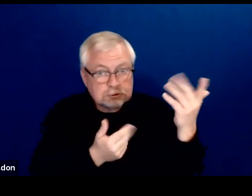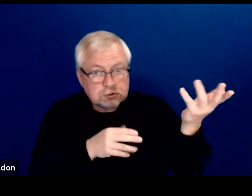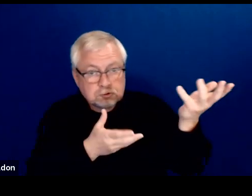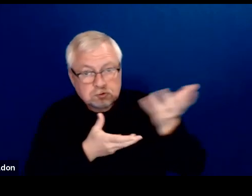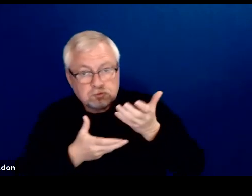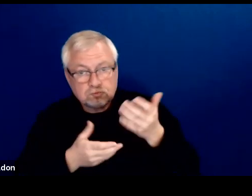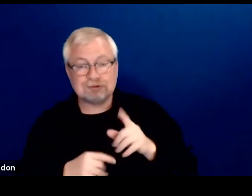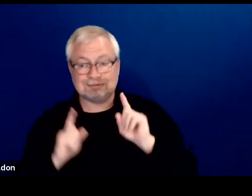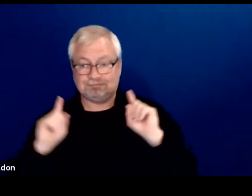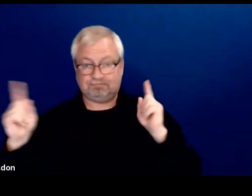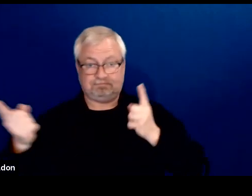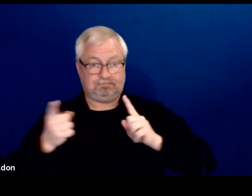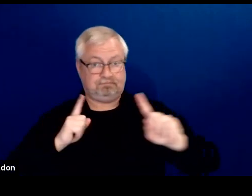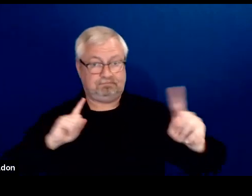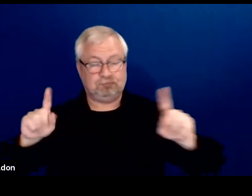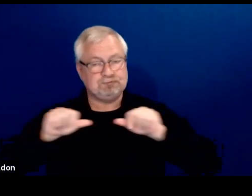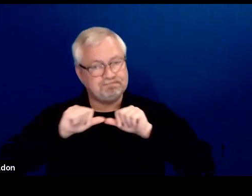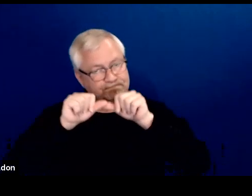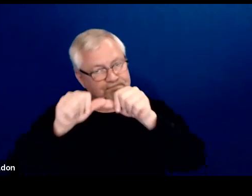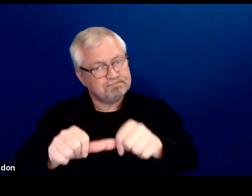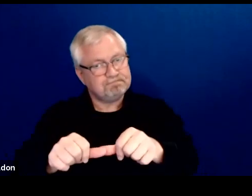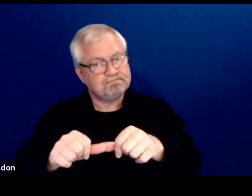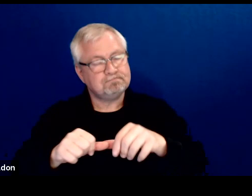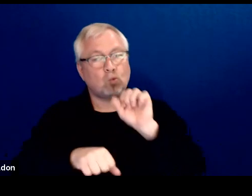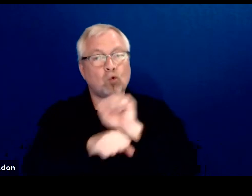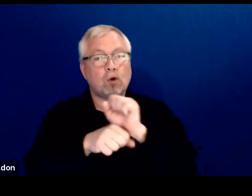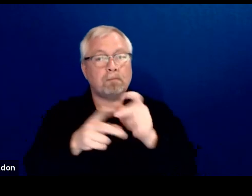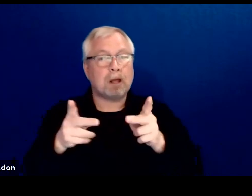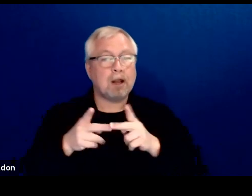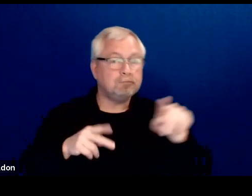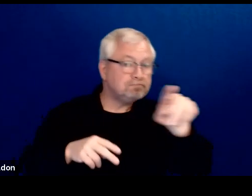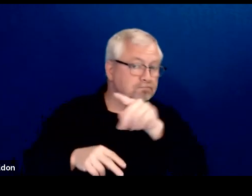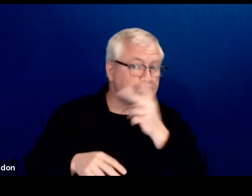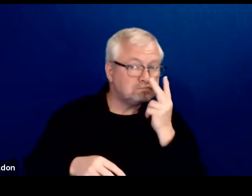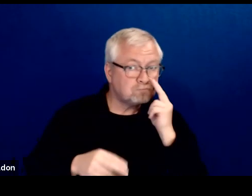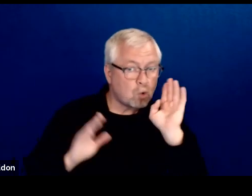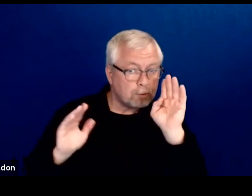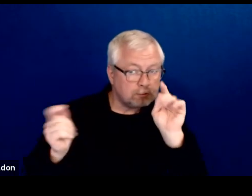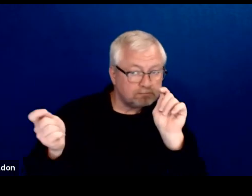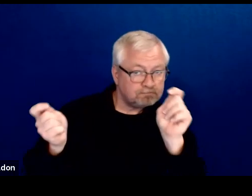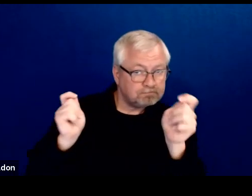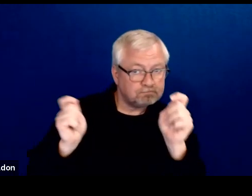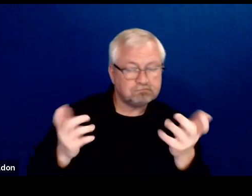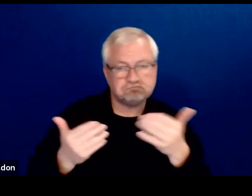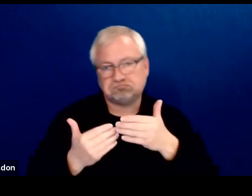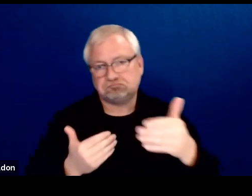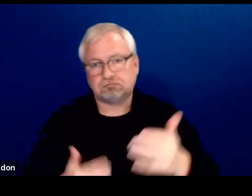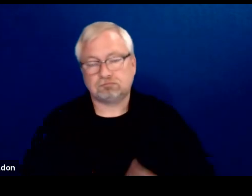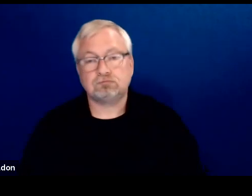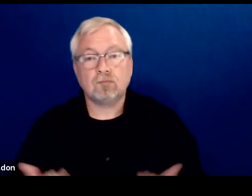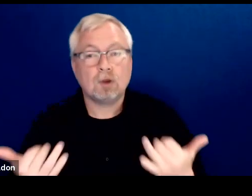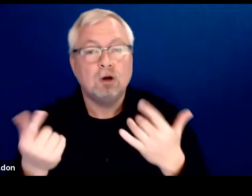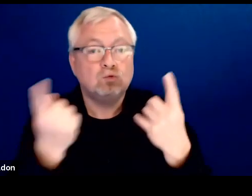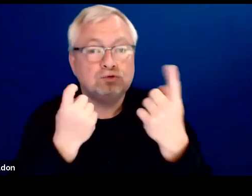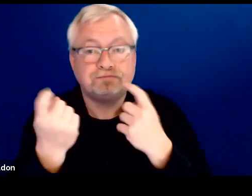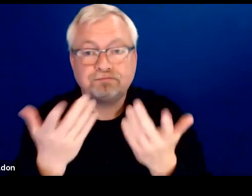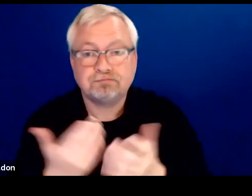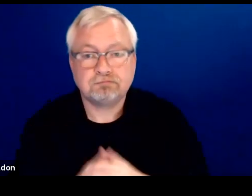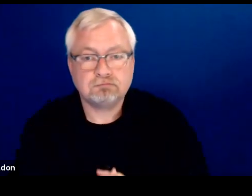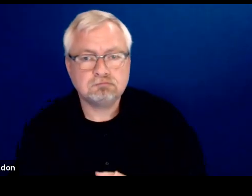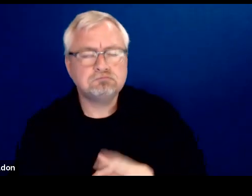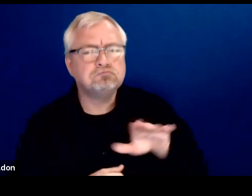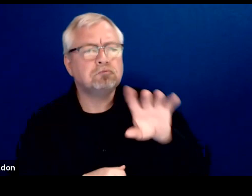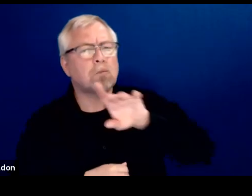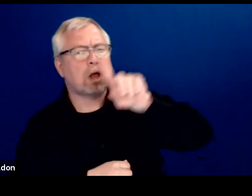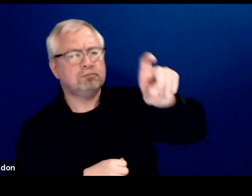We want to see that happen. Can you please clarify any changes to the existing order? You mentioned that maintenance folks could come out to